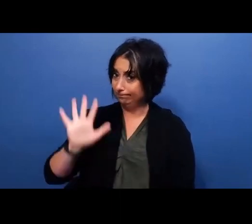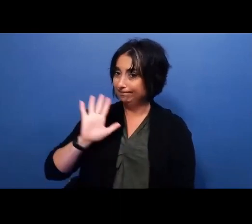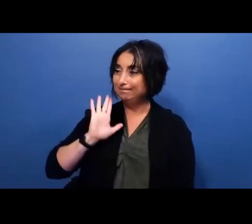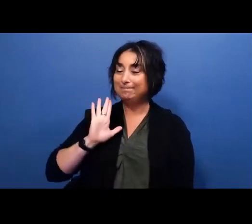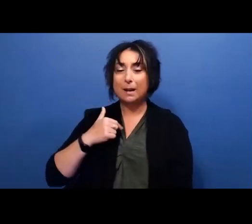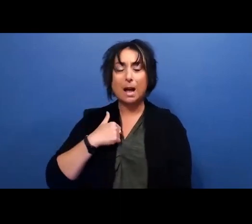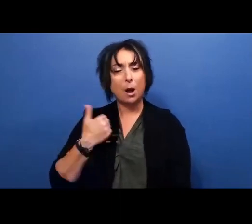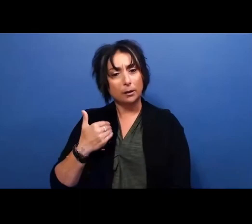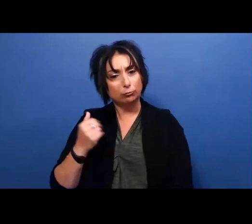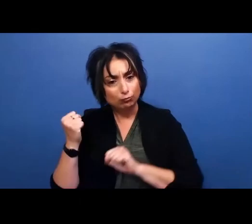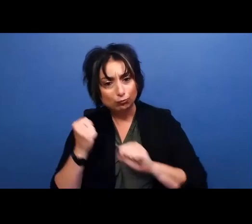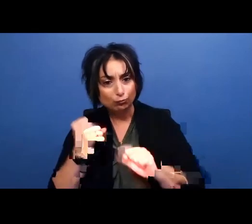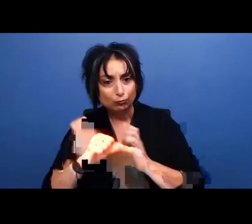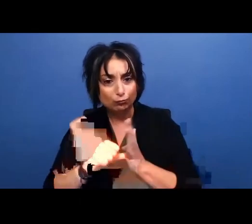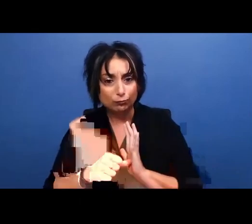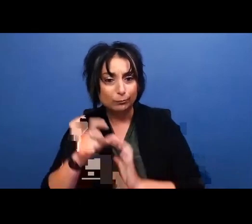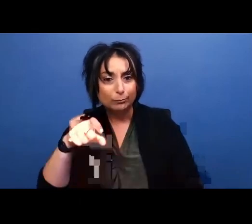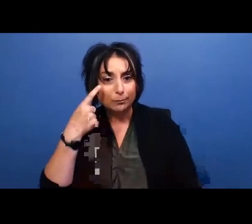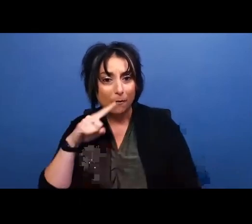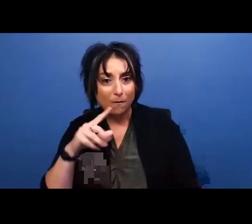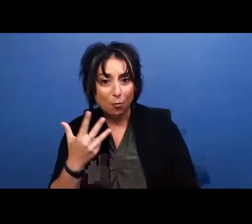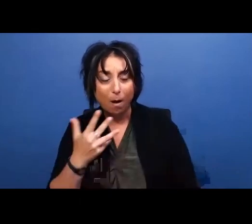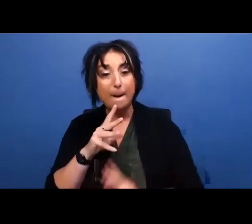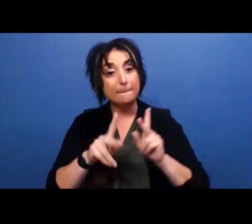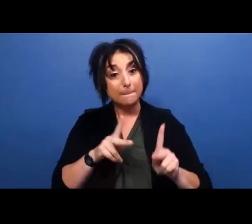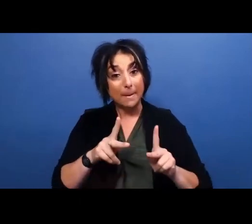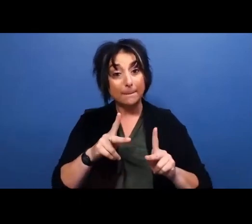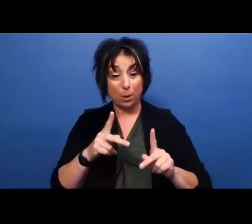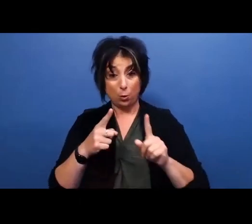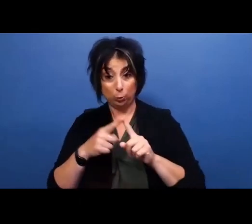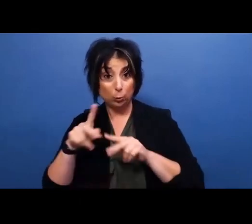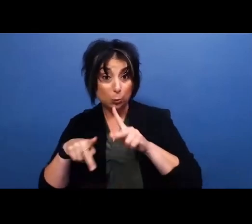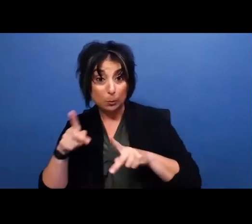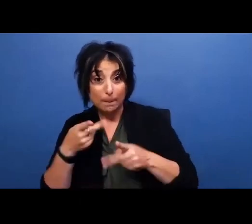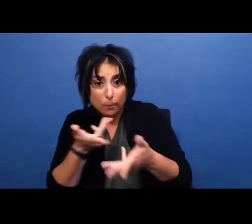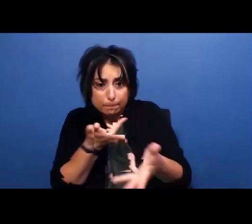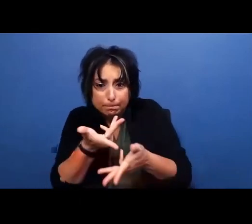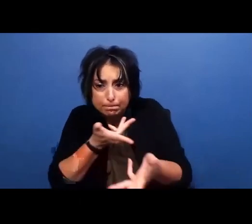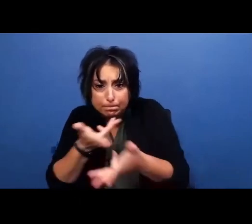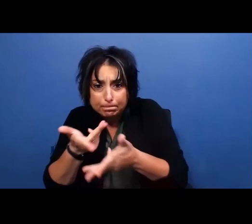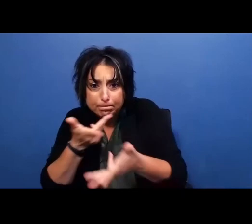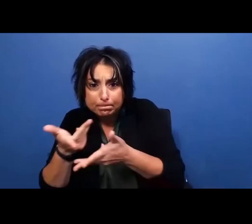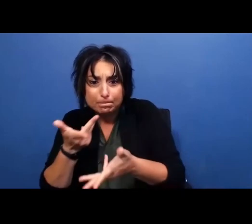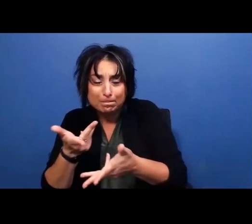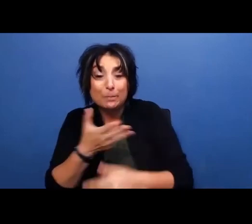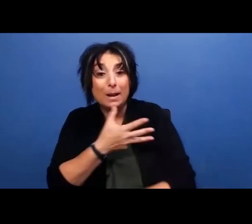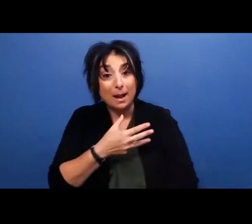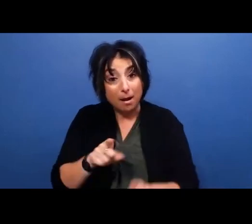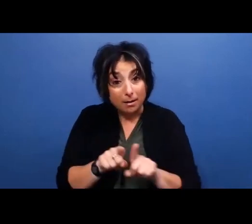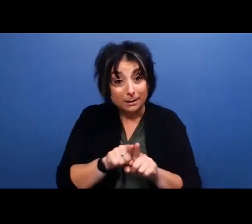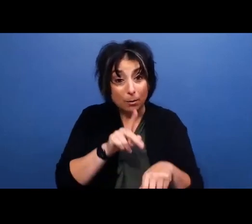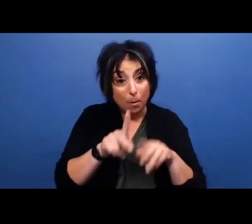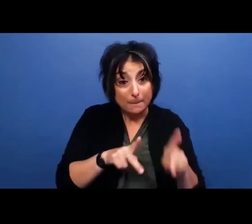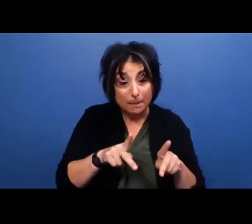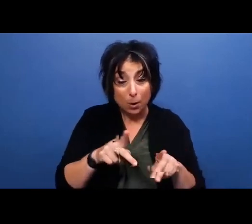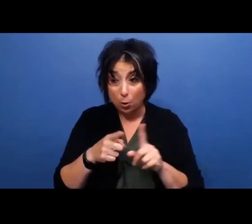an emphasis on the need for people-to-people exchange and people-to-people